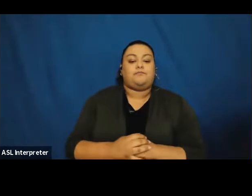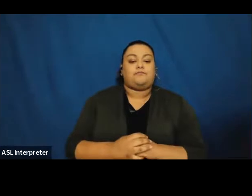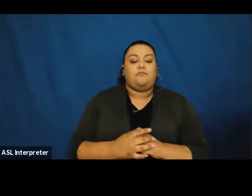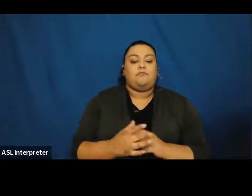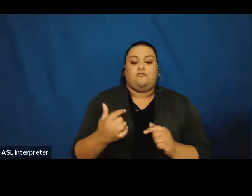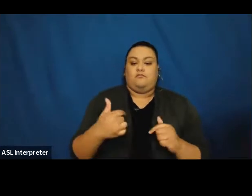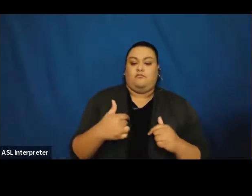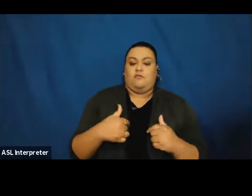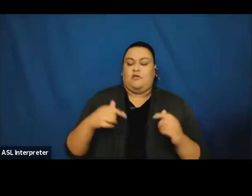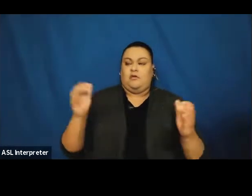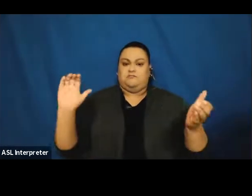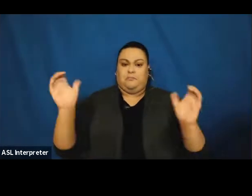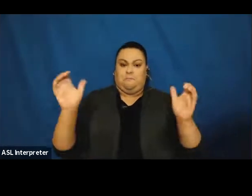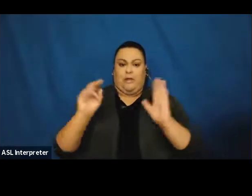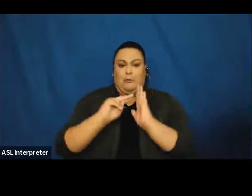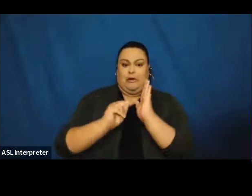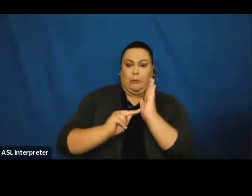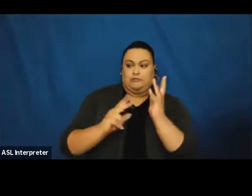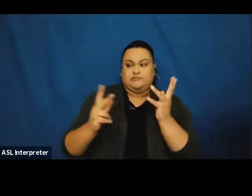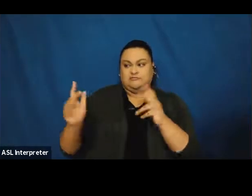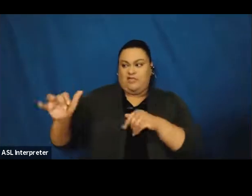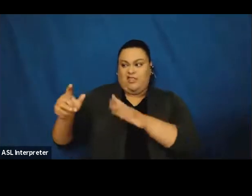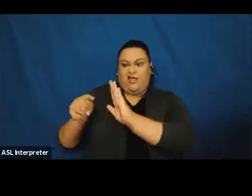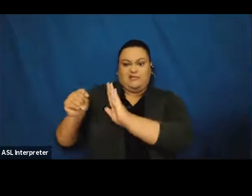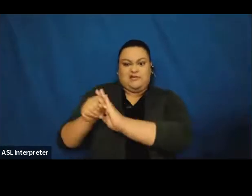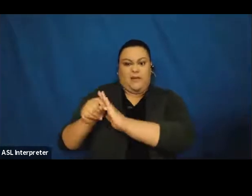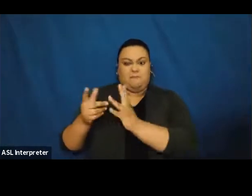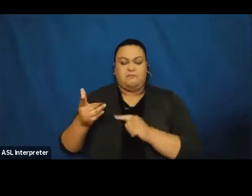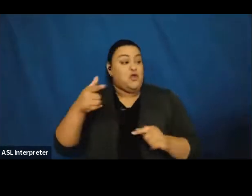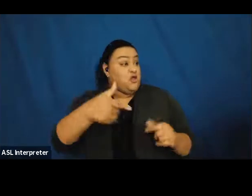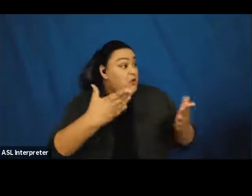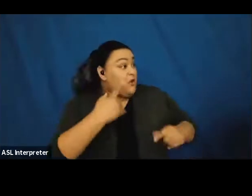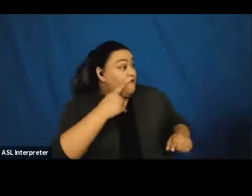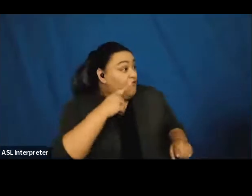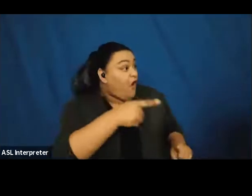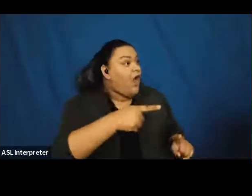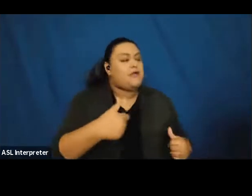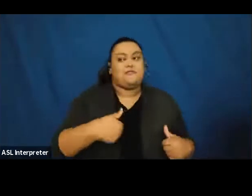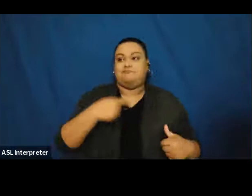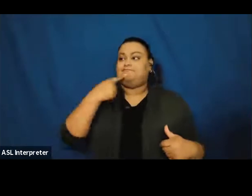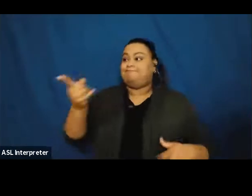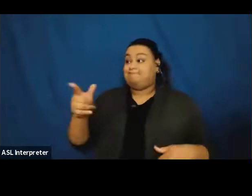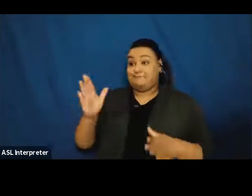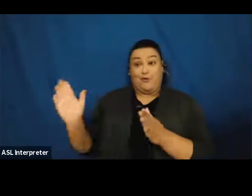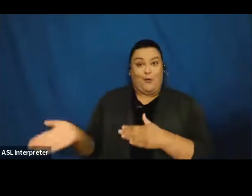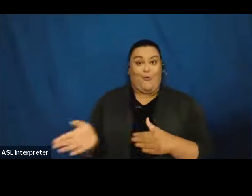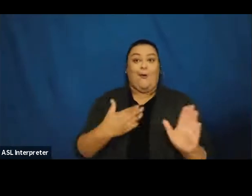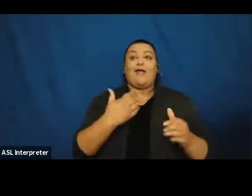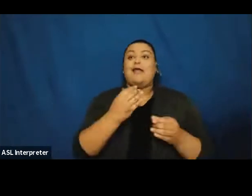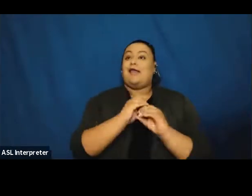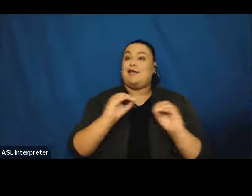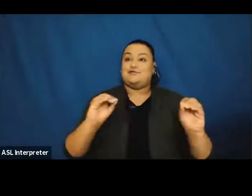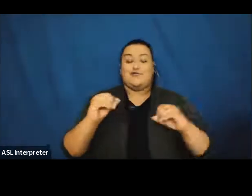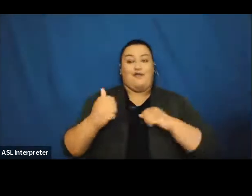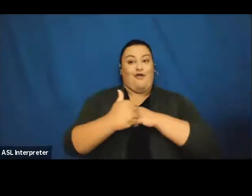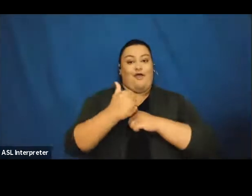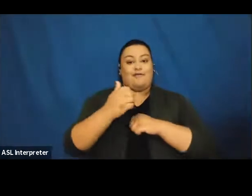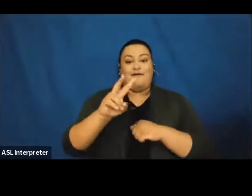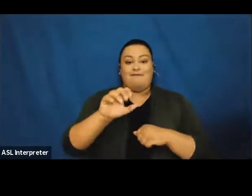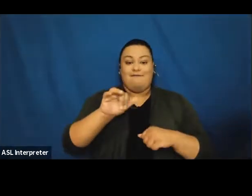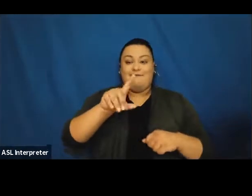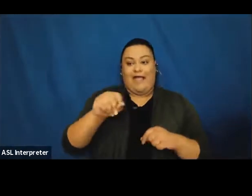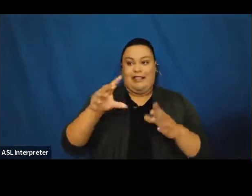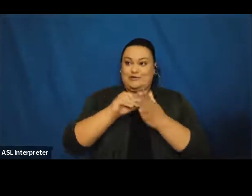compare notes, but this is what they did, got to compare notes. What are you here for? So I told them, organizing nonviolent student protest. They didn't believe